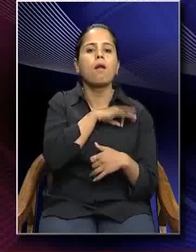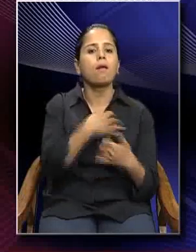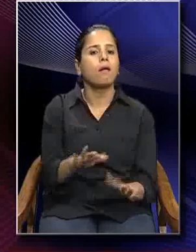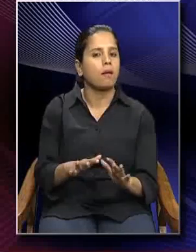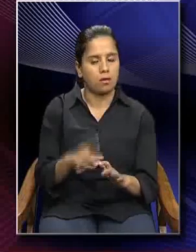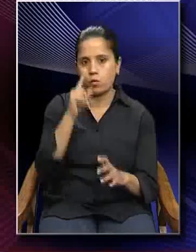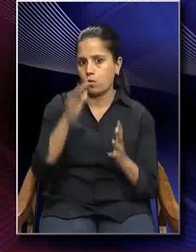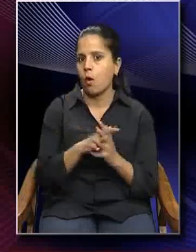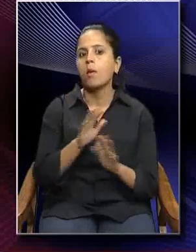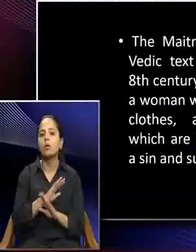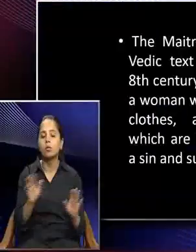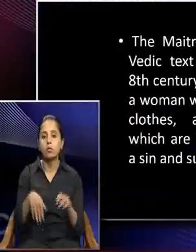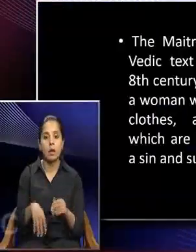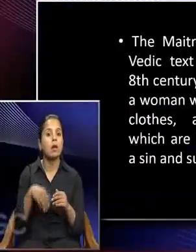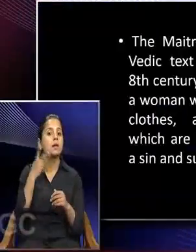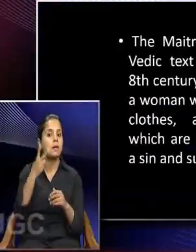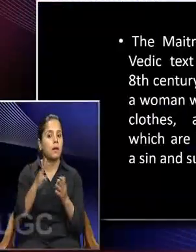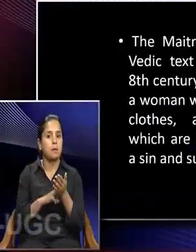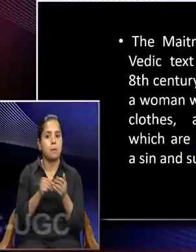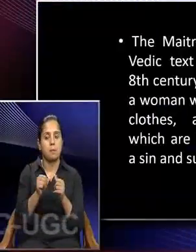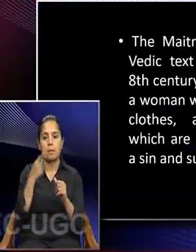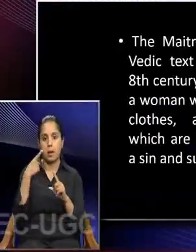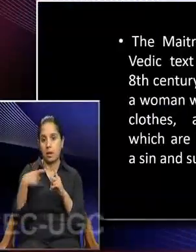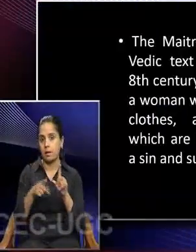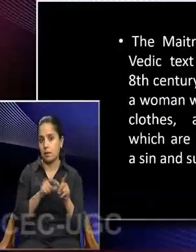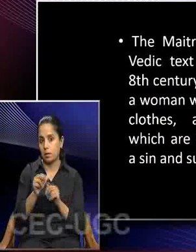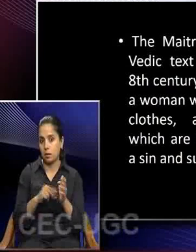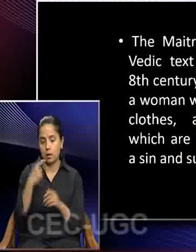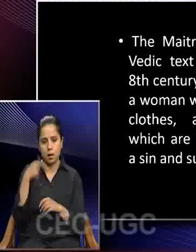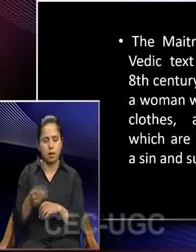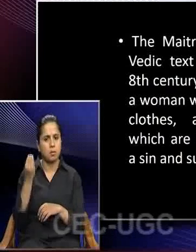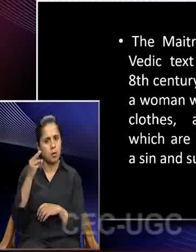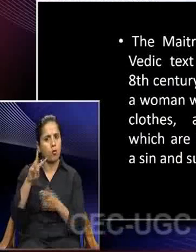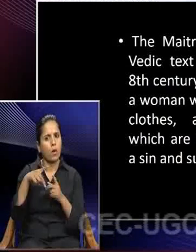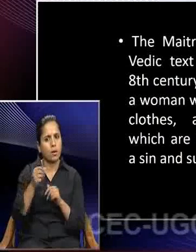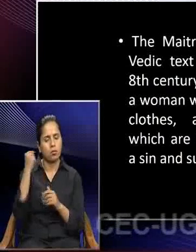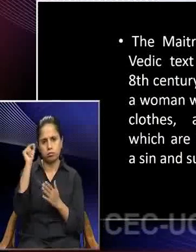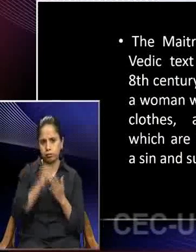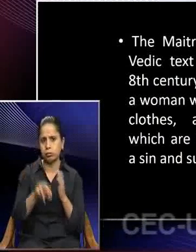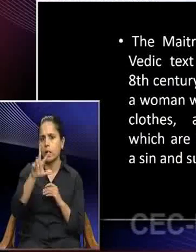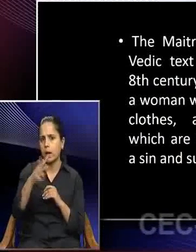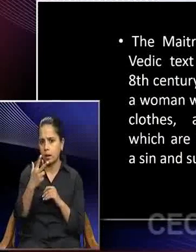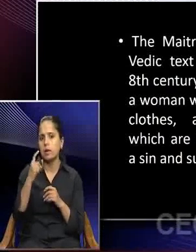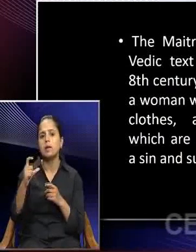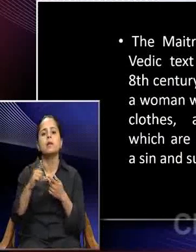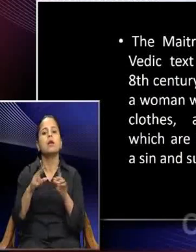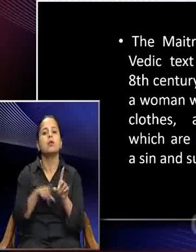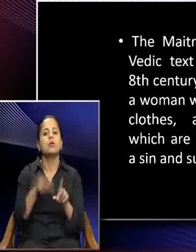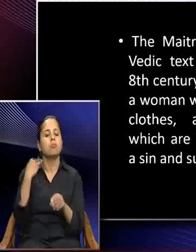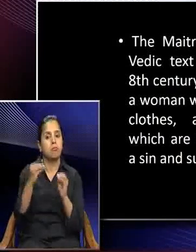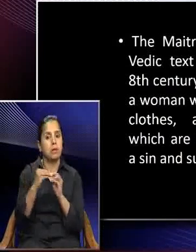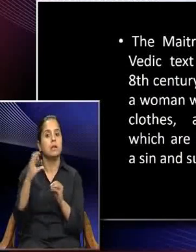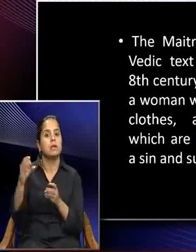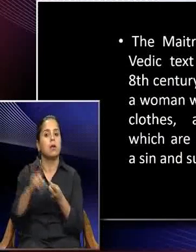The Maitrayani Samhita, which was a later Vedic text of around 8th century BCE,